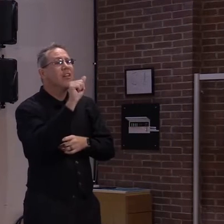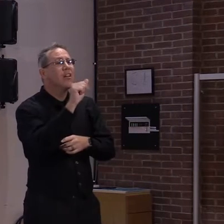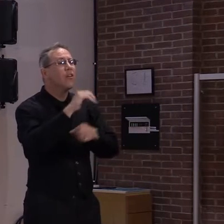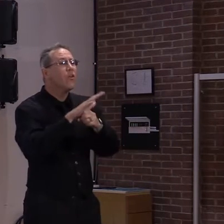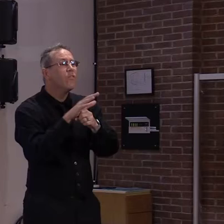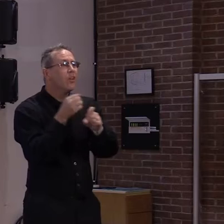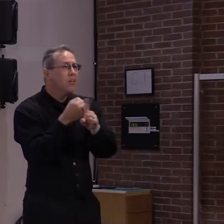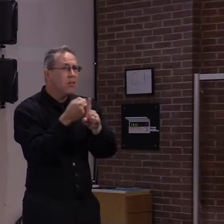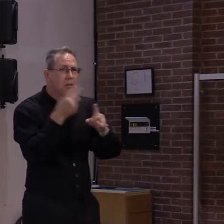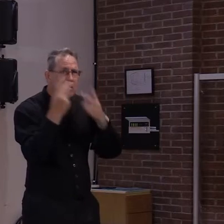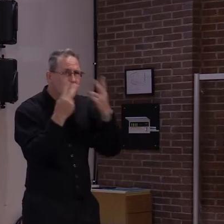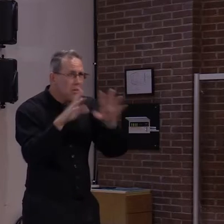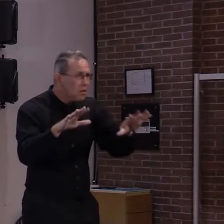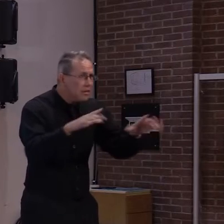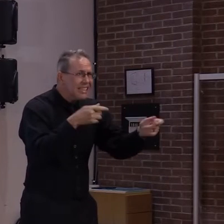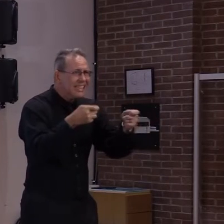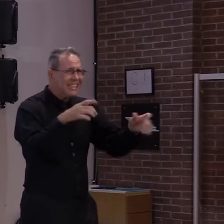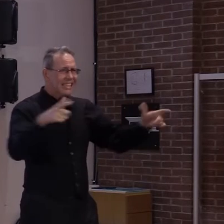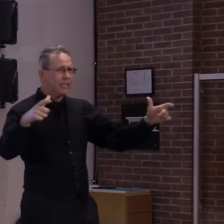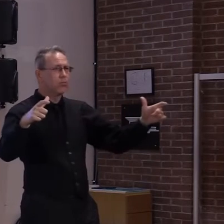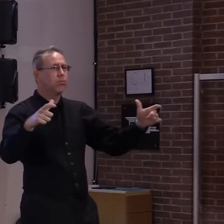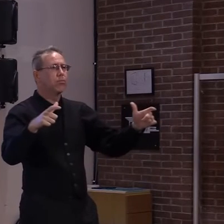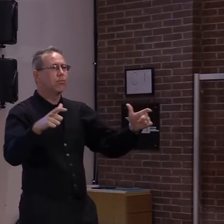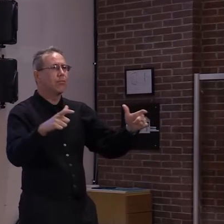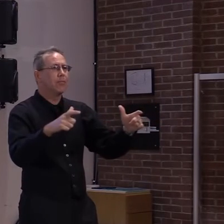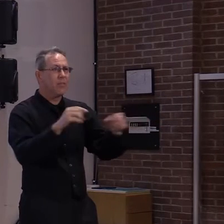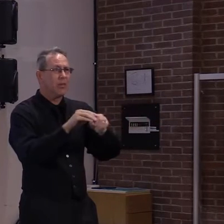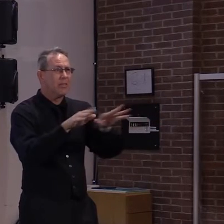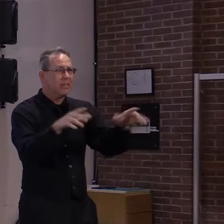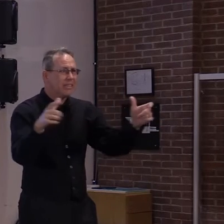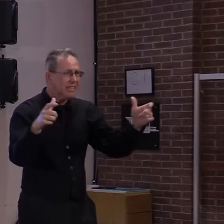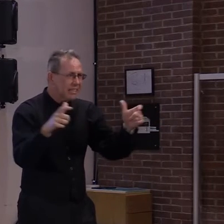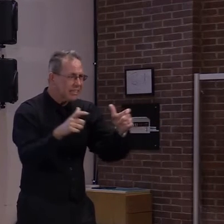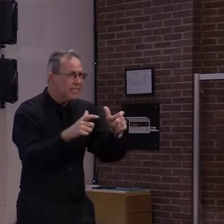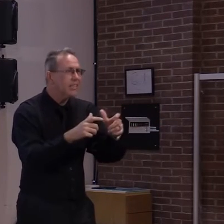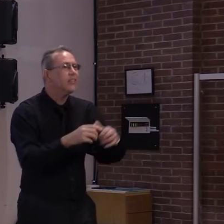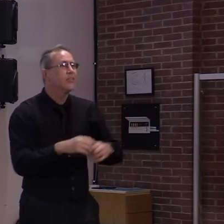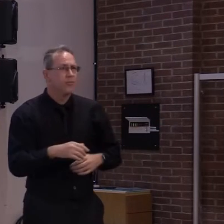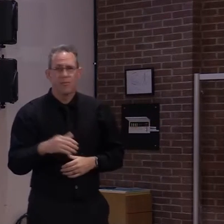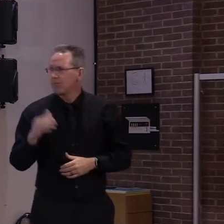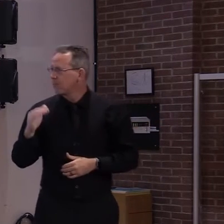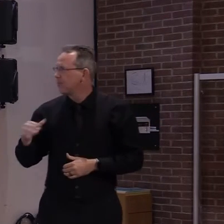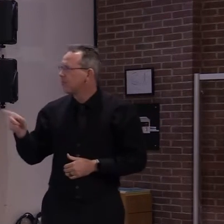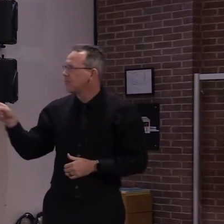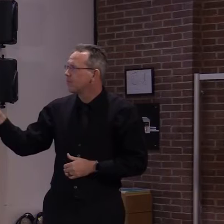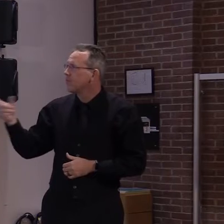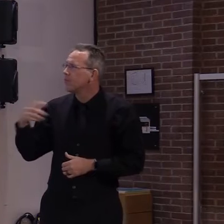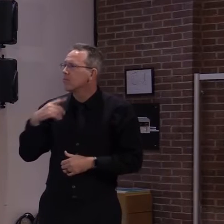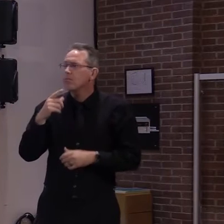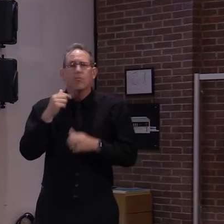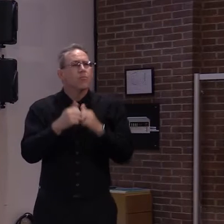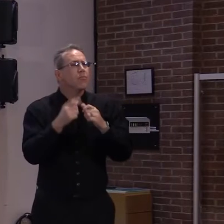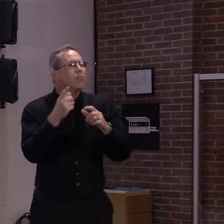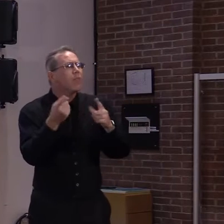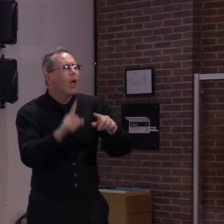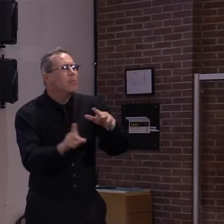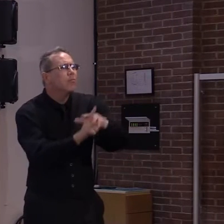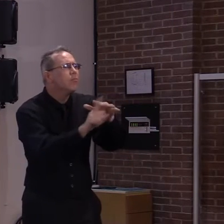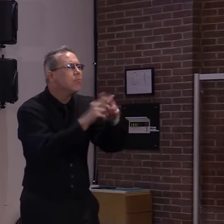future. And we look at our case rate more specifically here in Vermont. We continue to see trends that we've seen